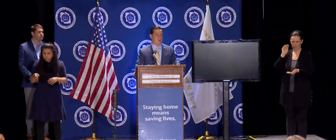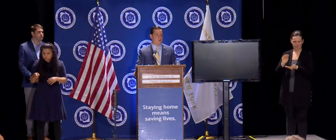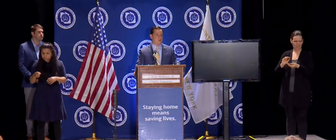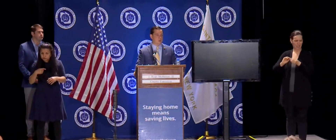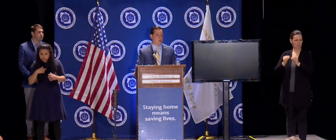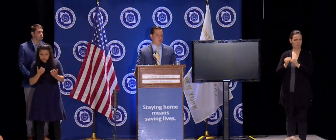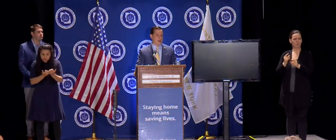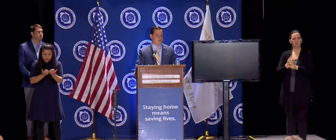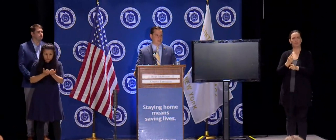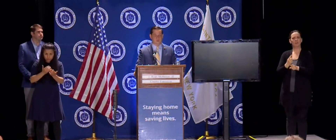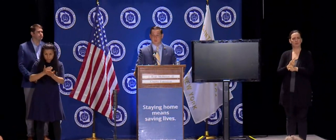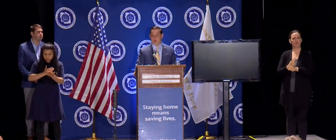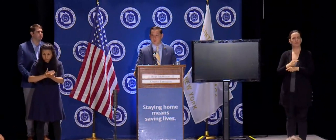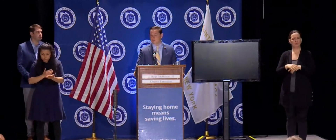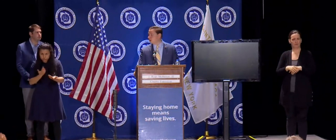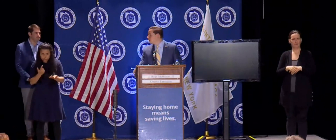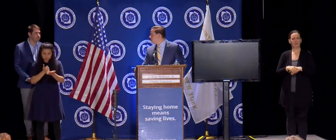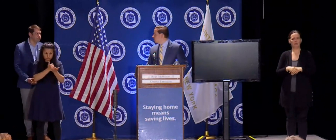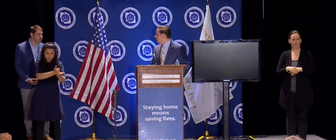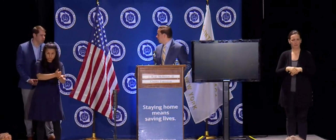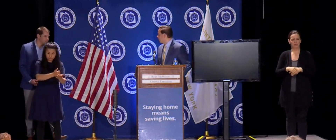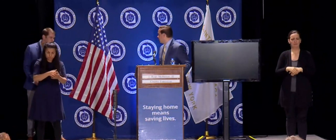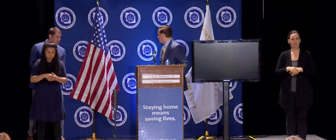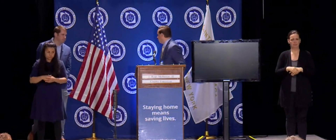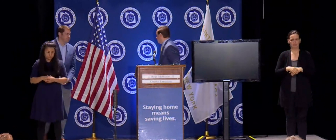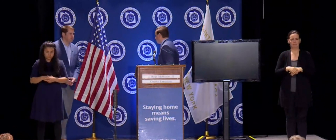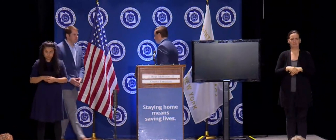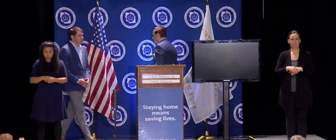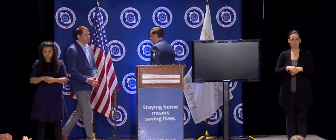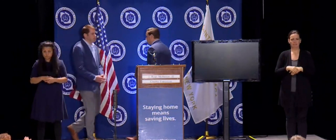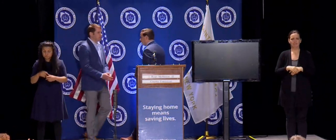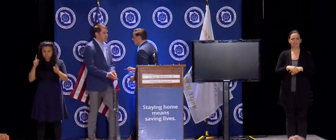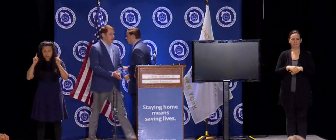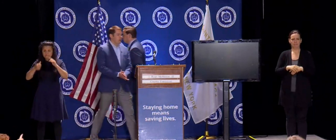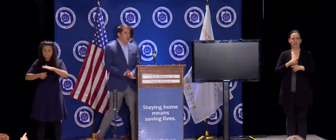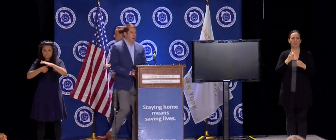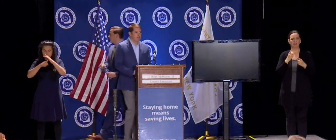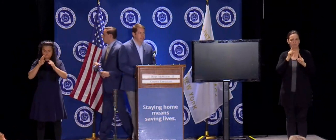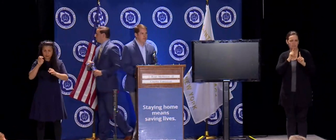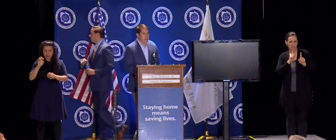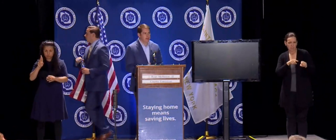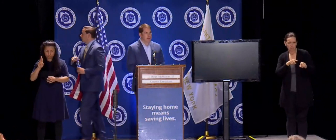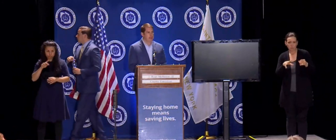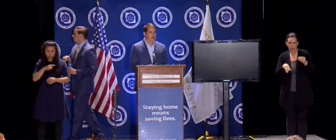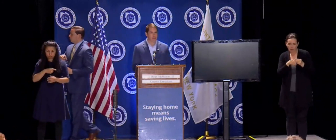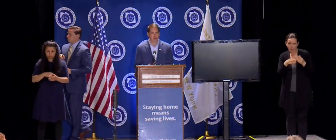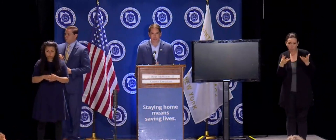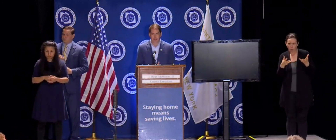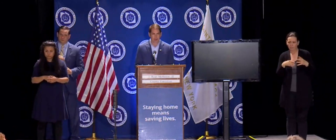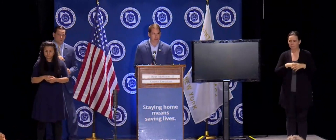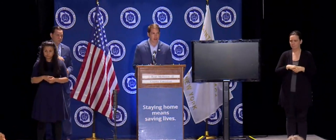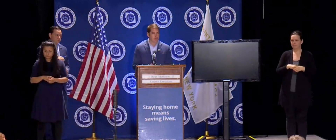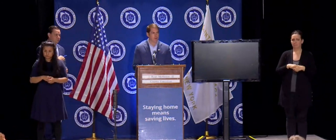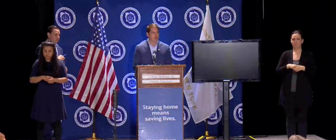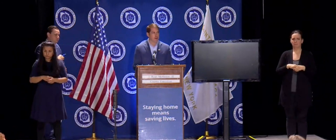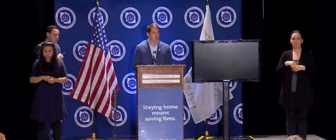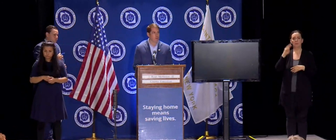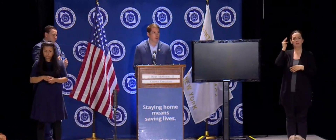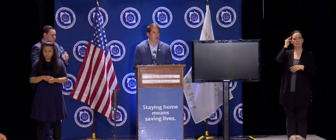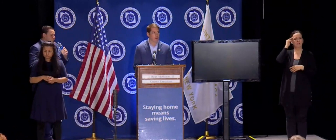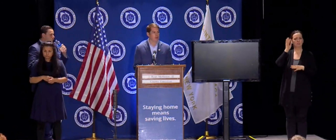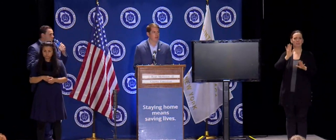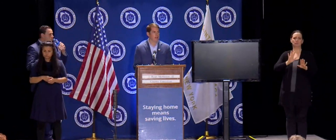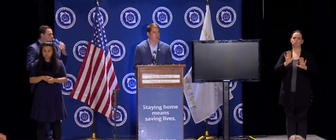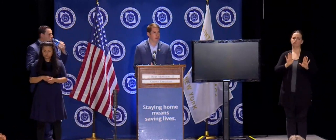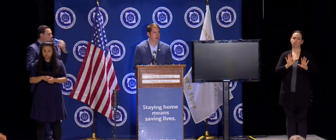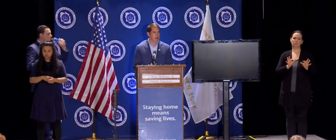to their contacts for some answers. Mayor, you want to add on that? I've said from the beginning, there's no instruction manual for